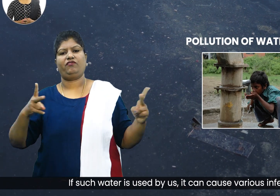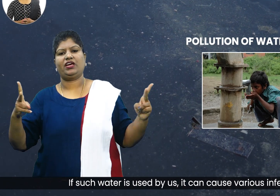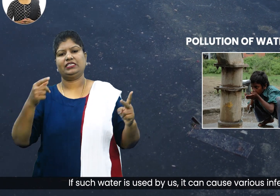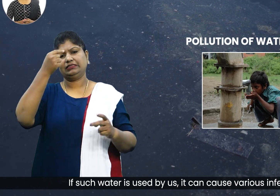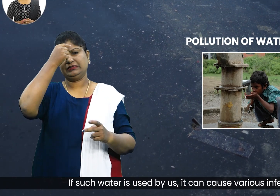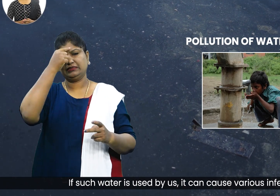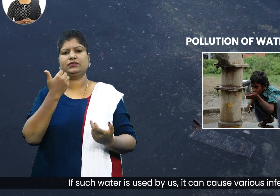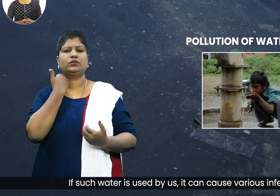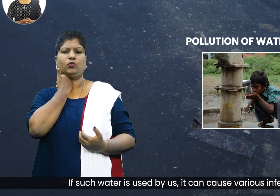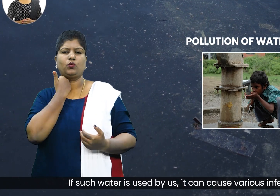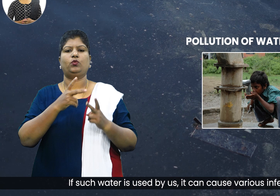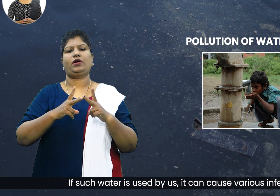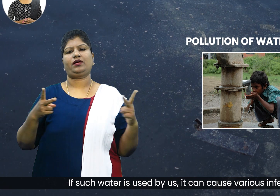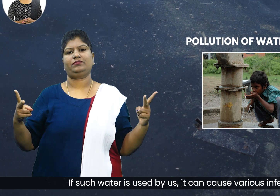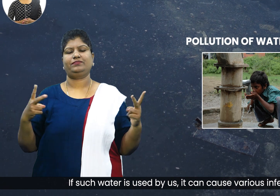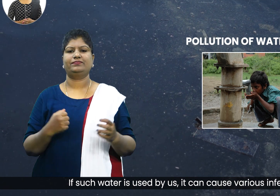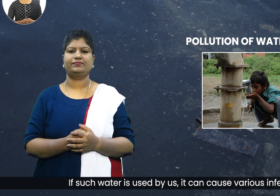infections.